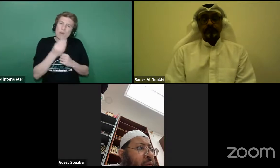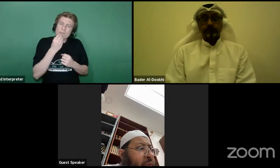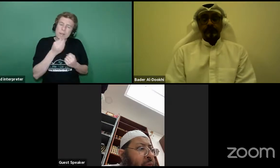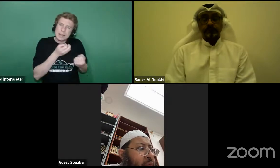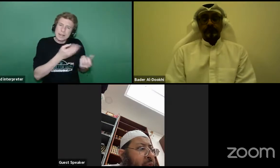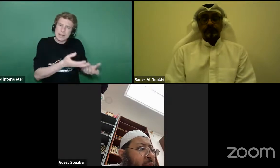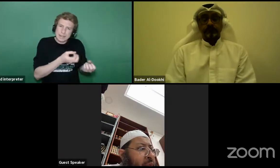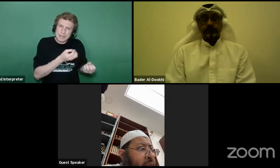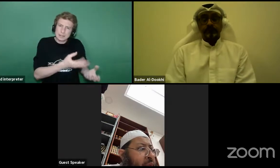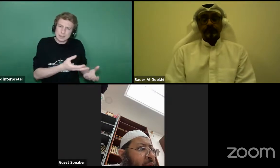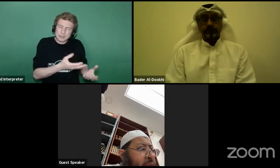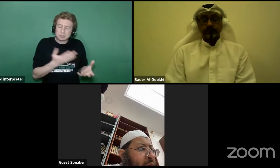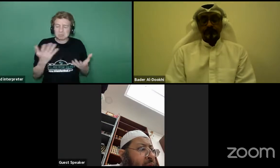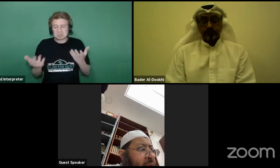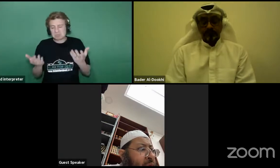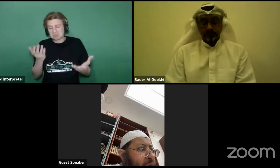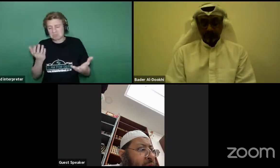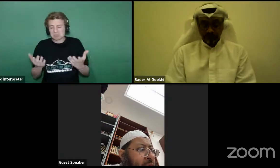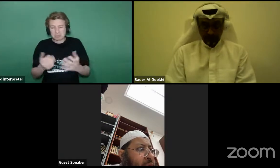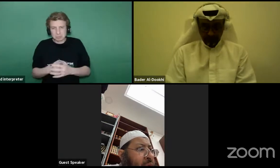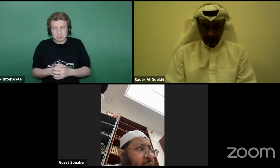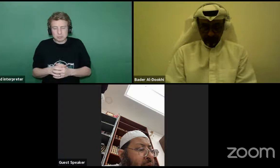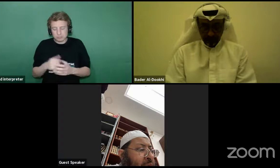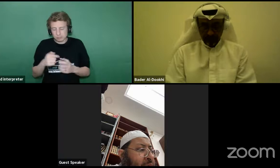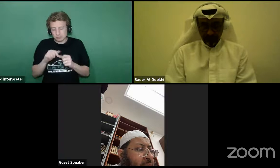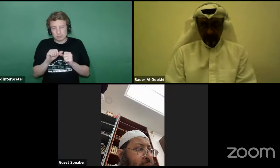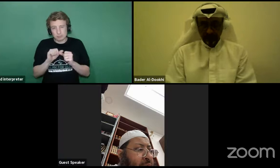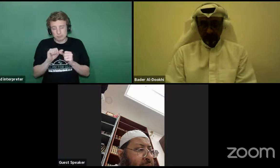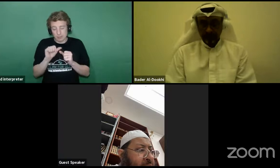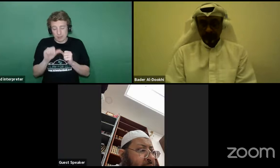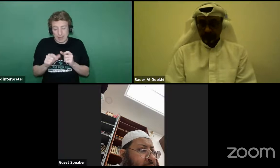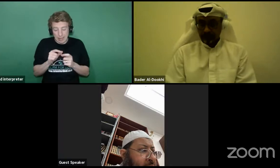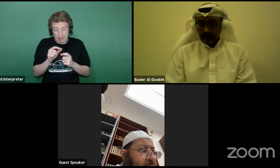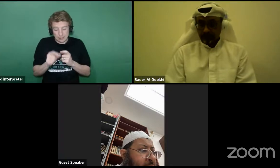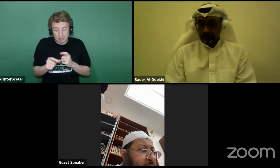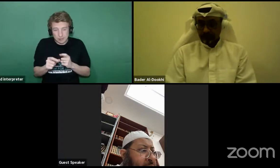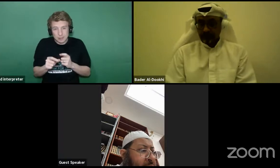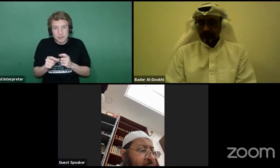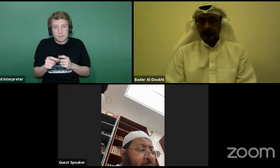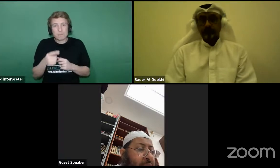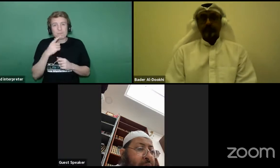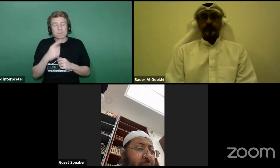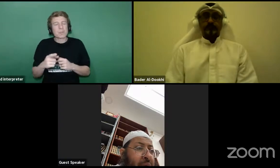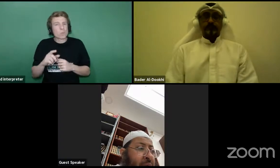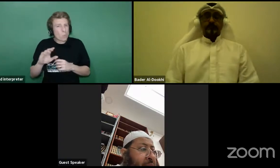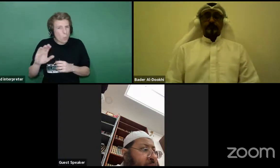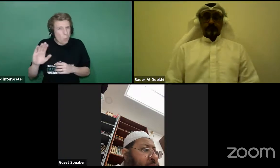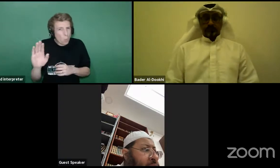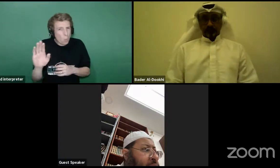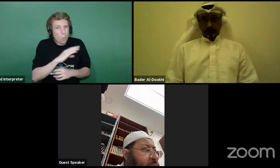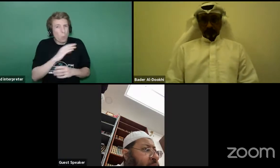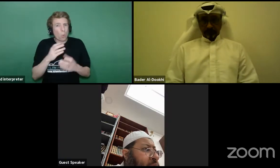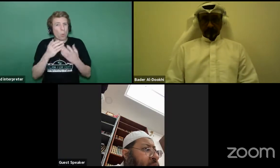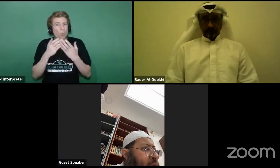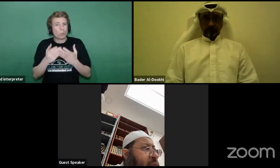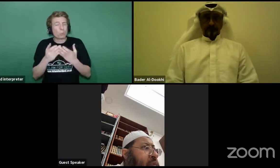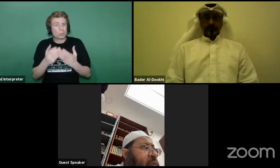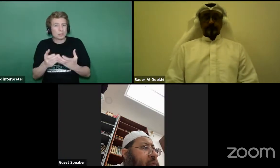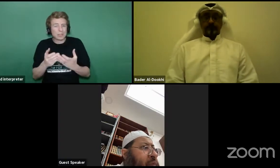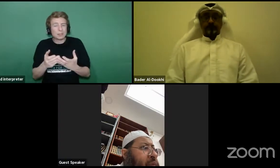He made fasting Ramadan an obligation upon every single Muslim